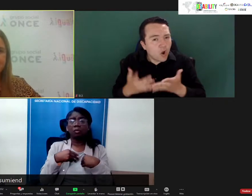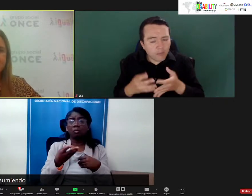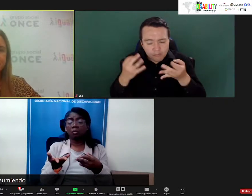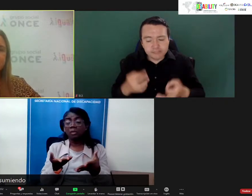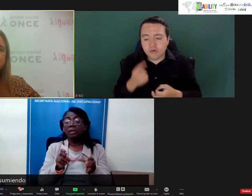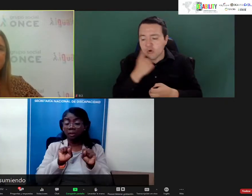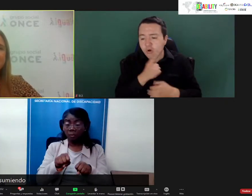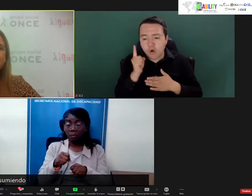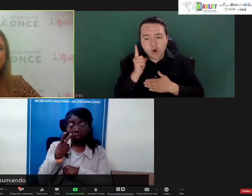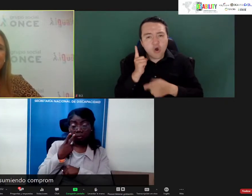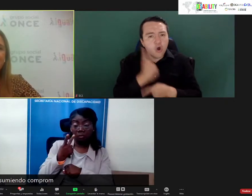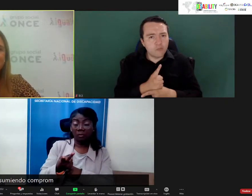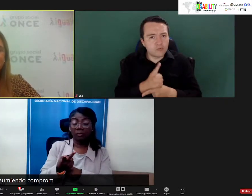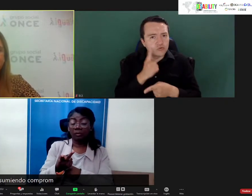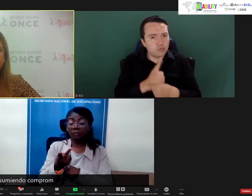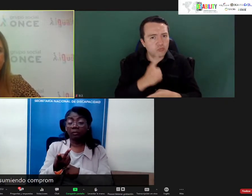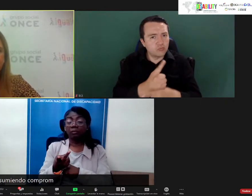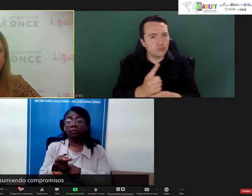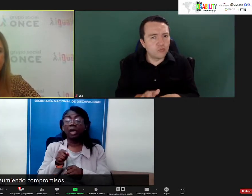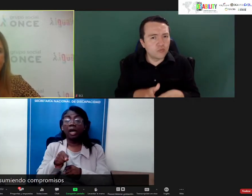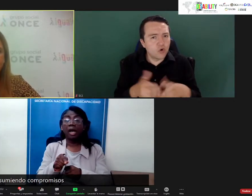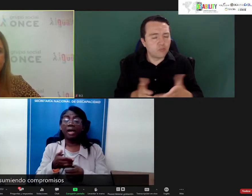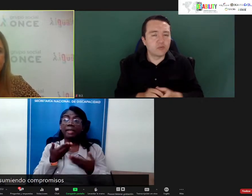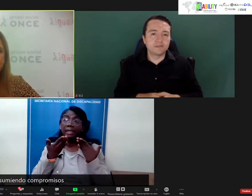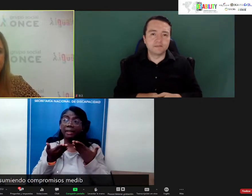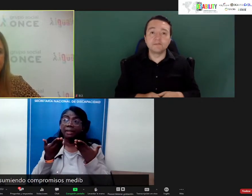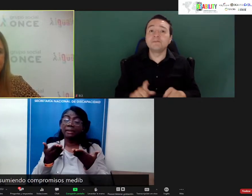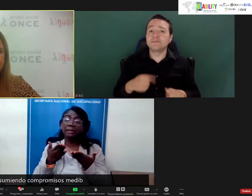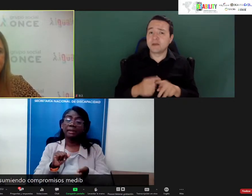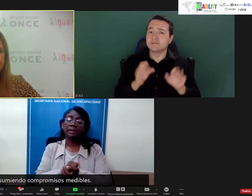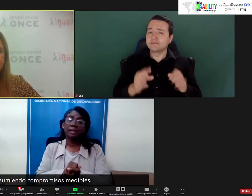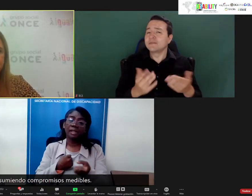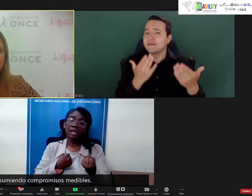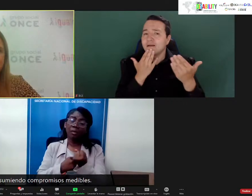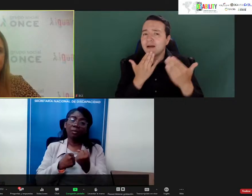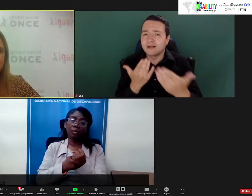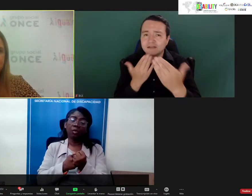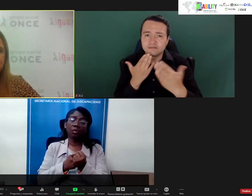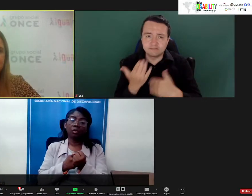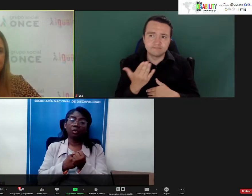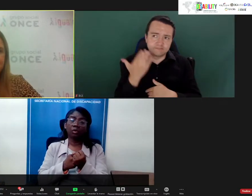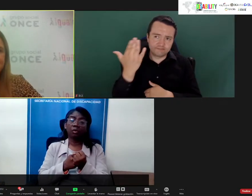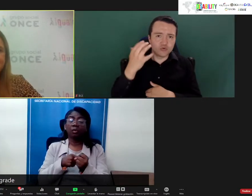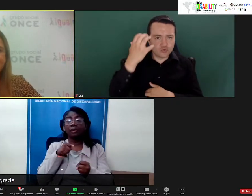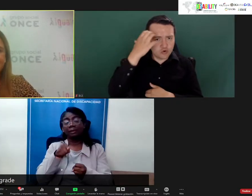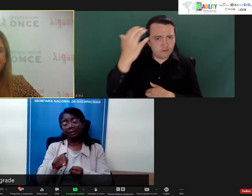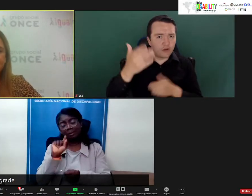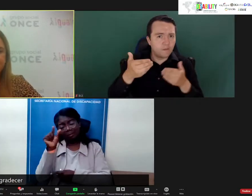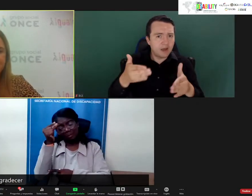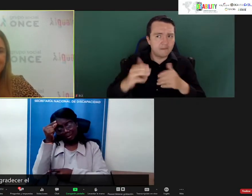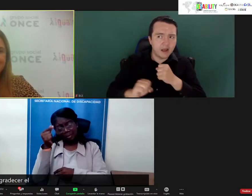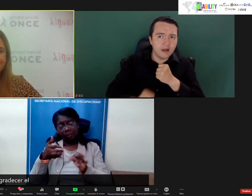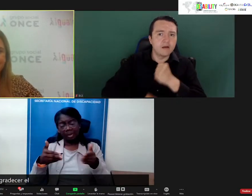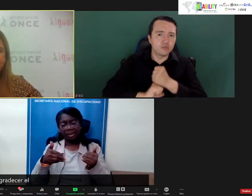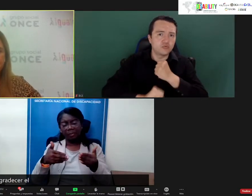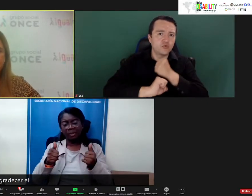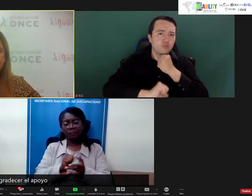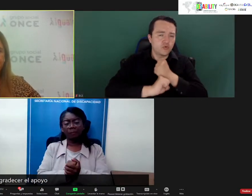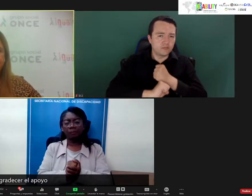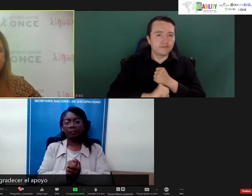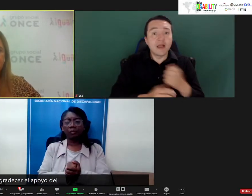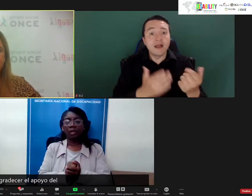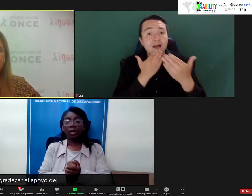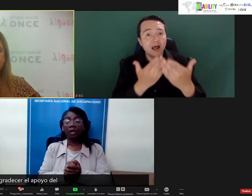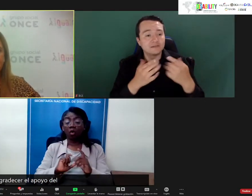way taking on measurable commitment i would also like to thank the support of the government the republic of panama the